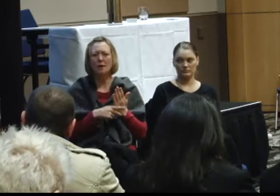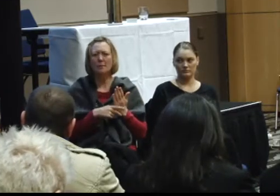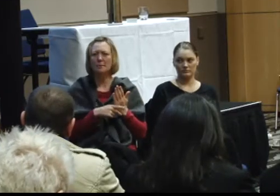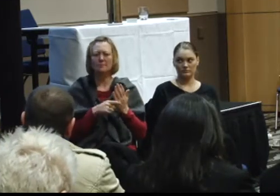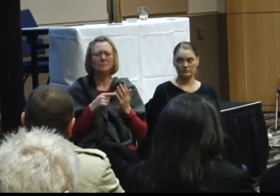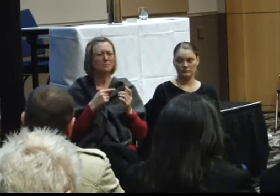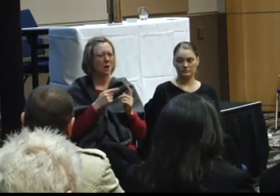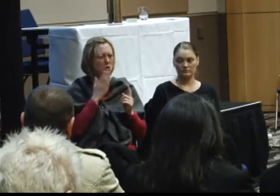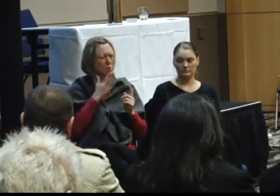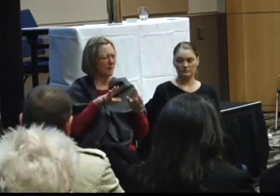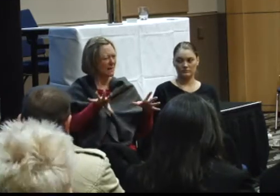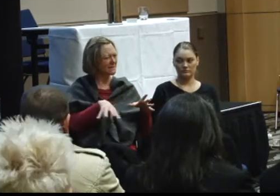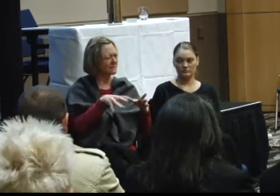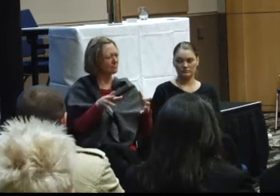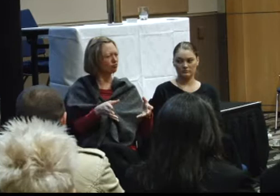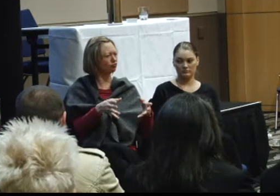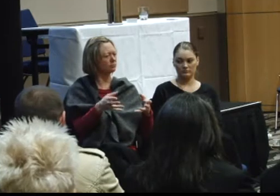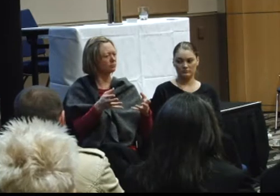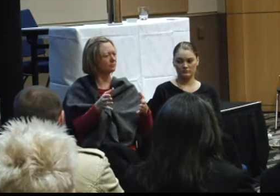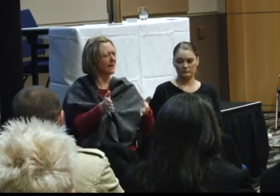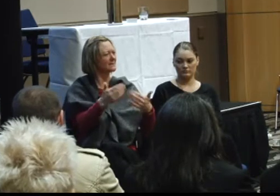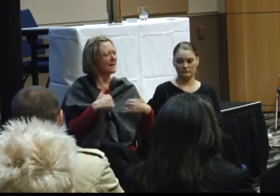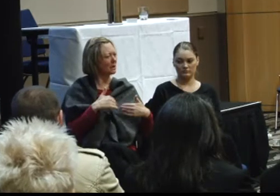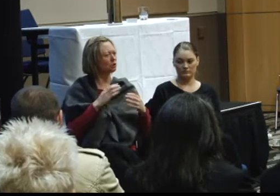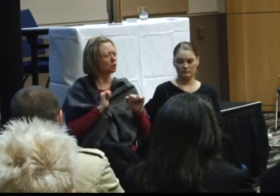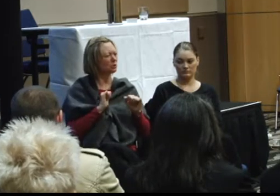cost anything? Sorry? Does it cost anything?